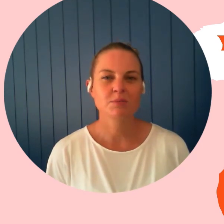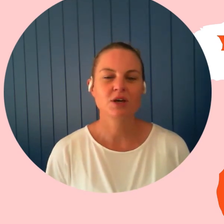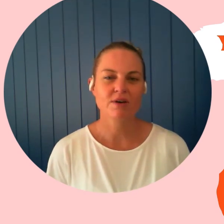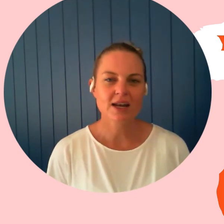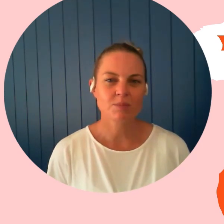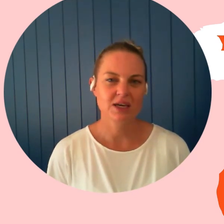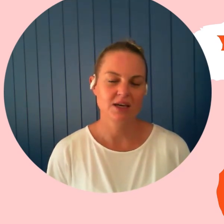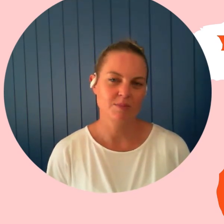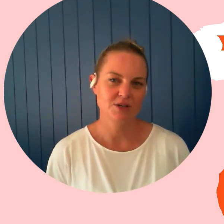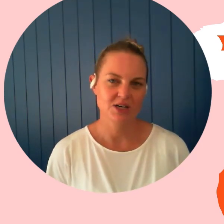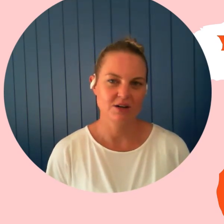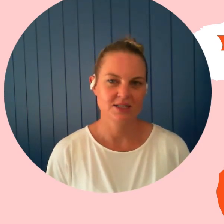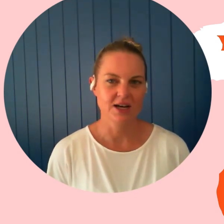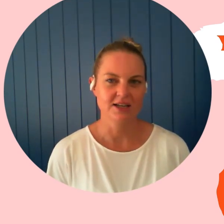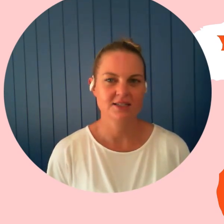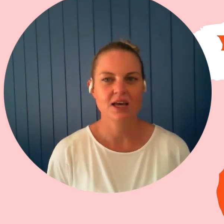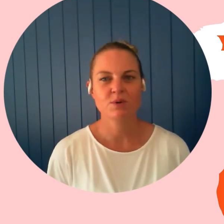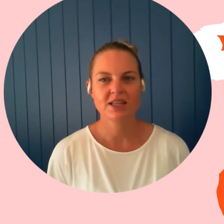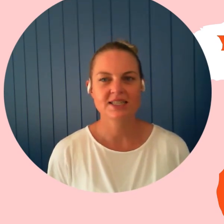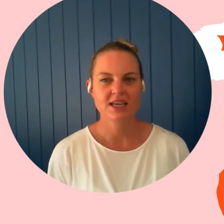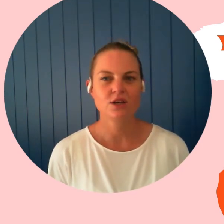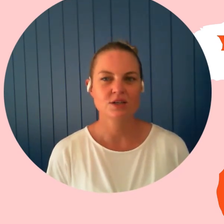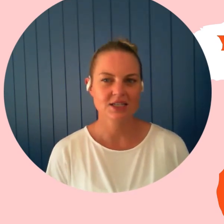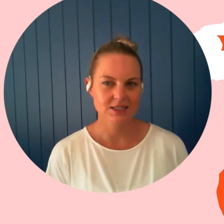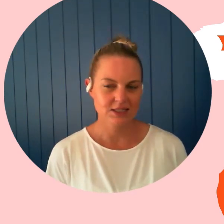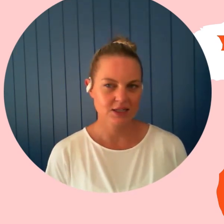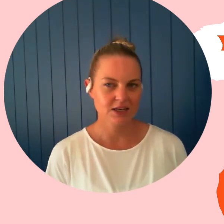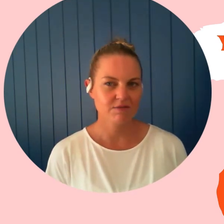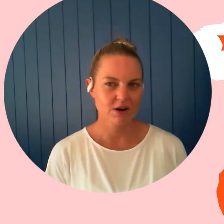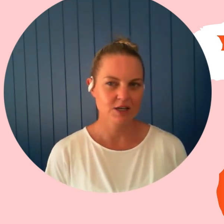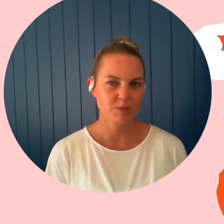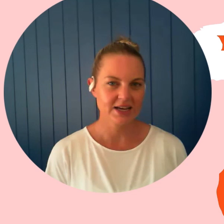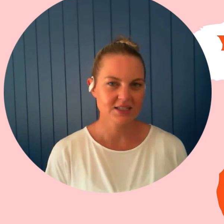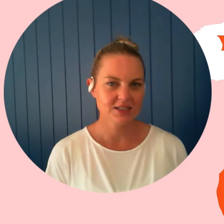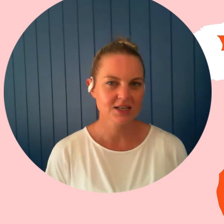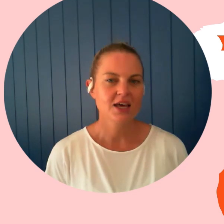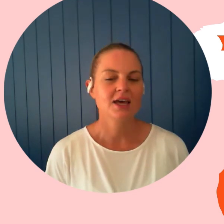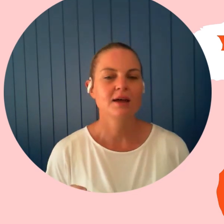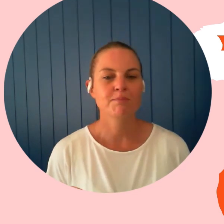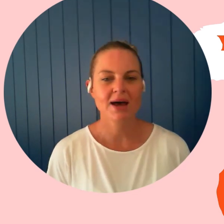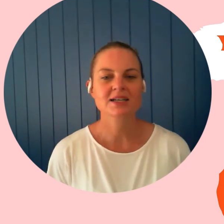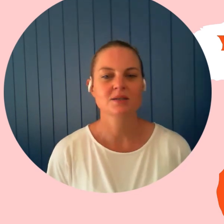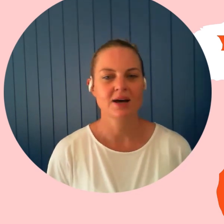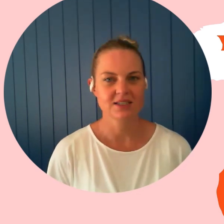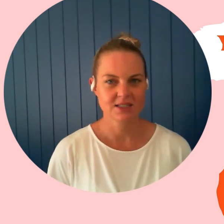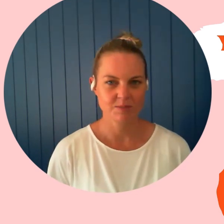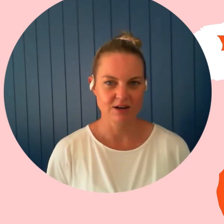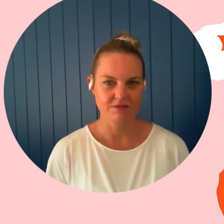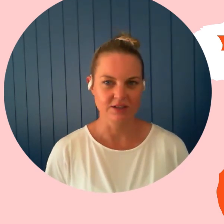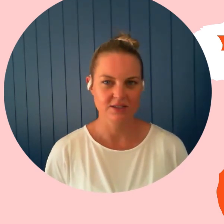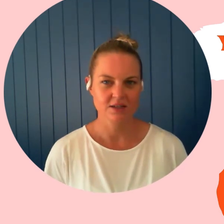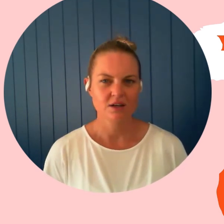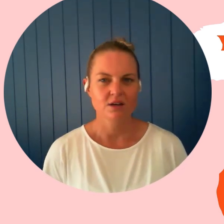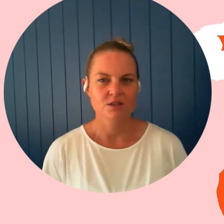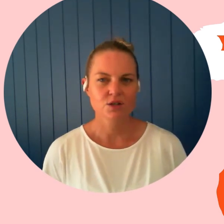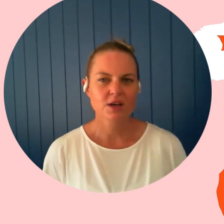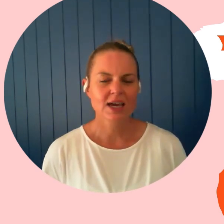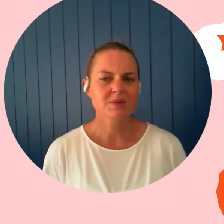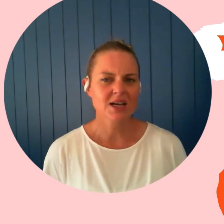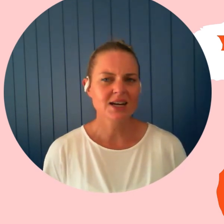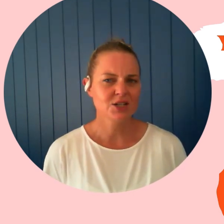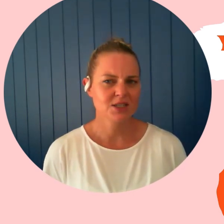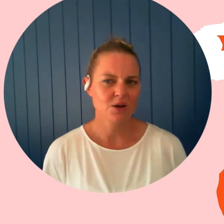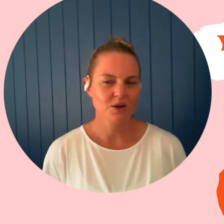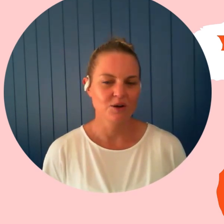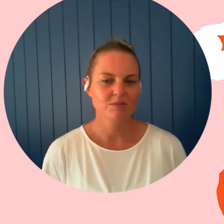be great at picking up and sharing signs, and when they see it used consistently in various places, it maximizes the benefits. So don't keep signing